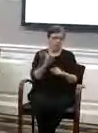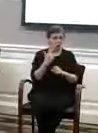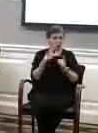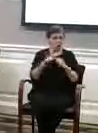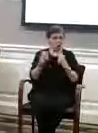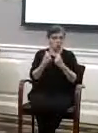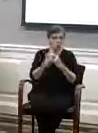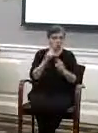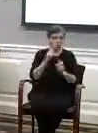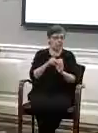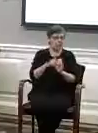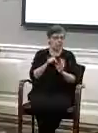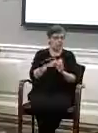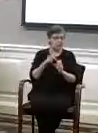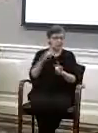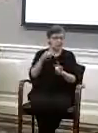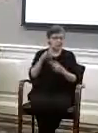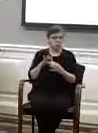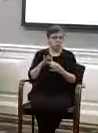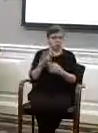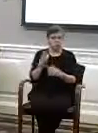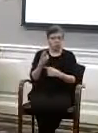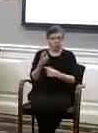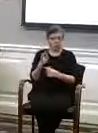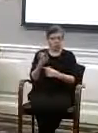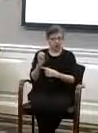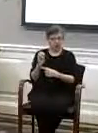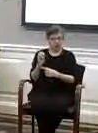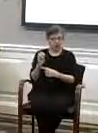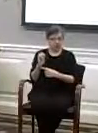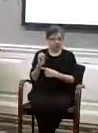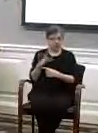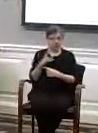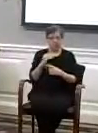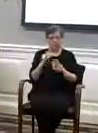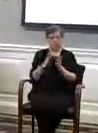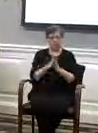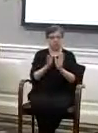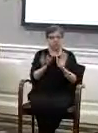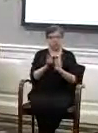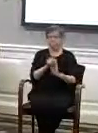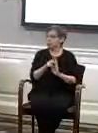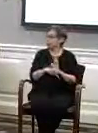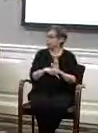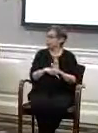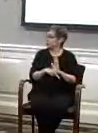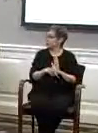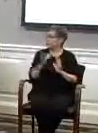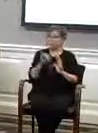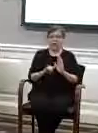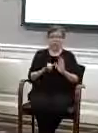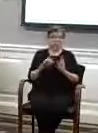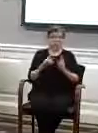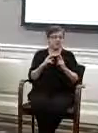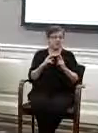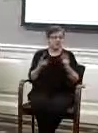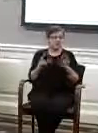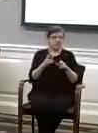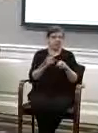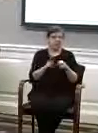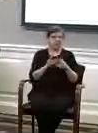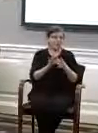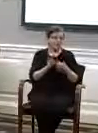participation, of human rights education, and general political empowerment. I think that's the message, a very brief